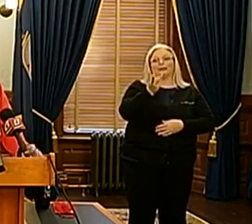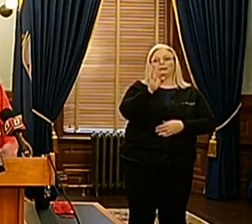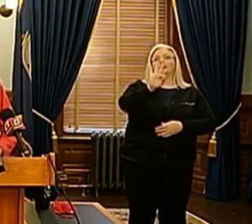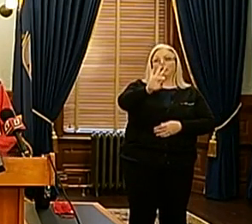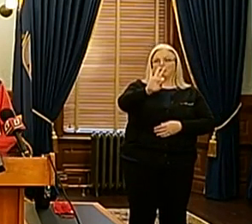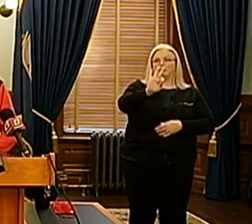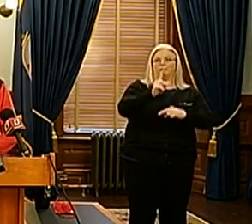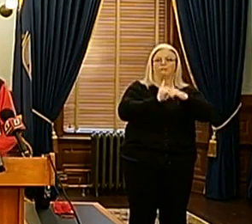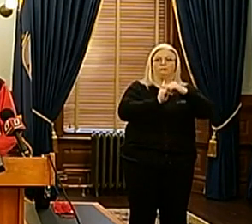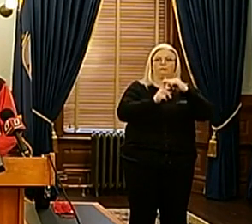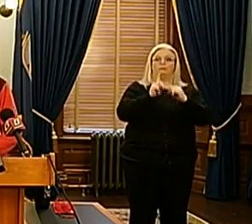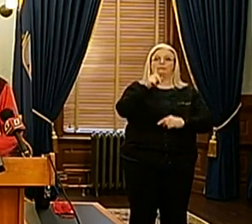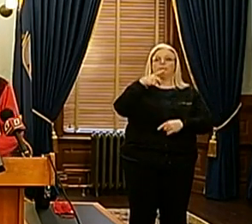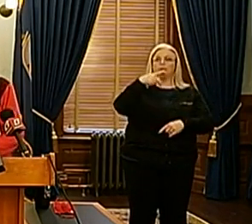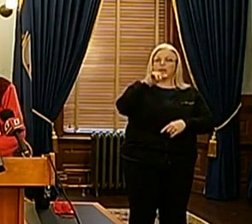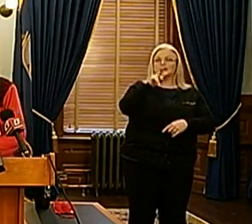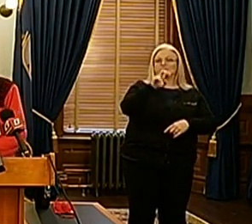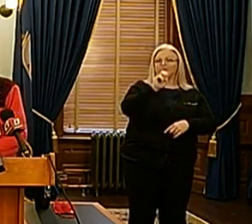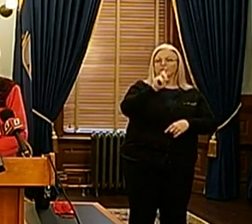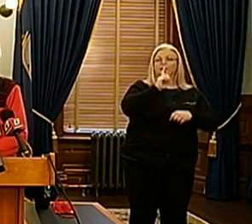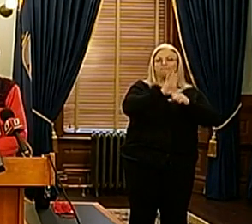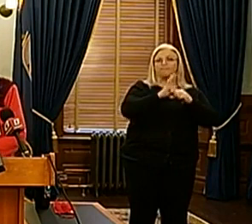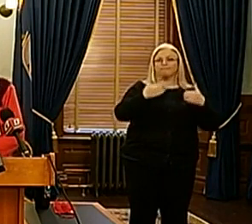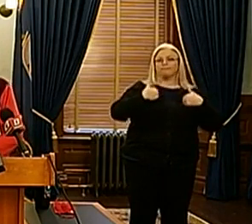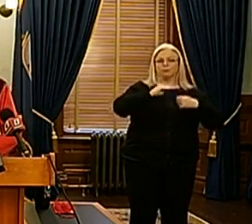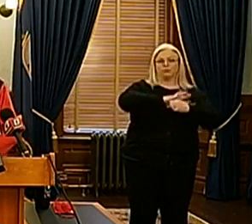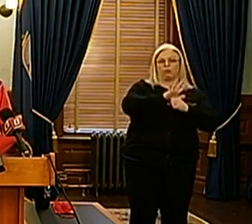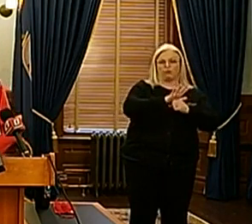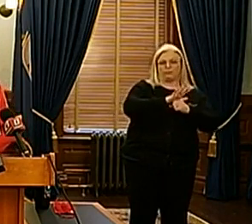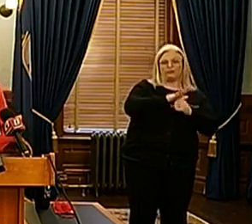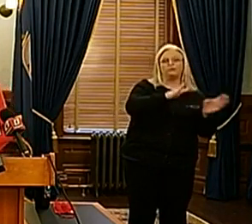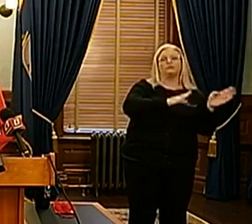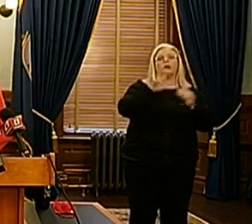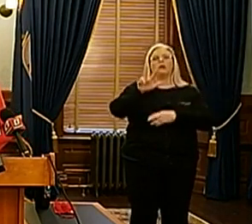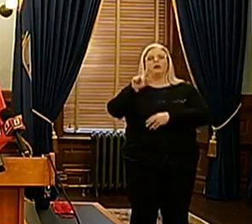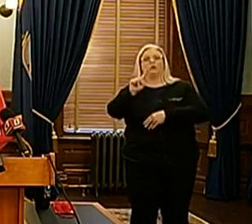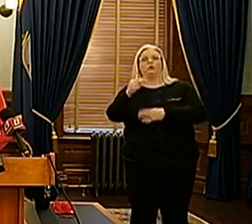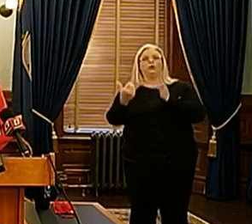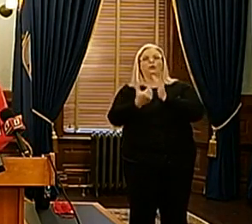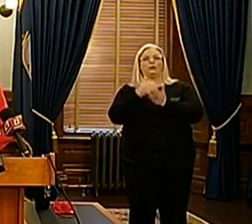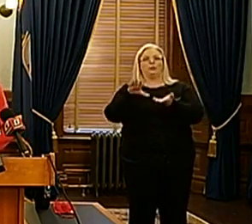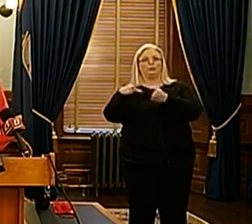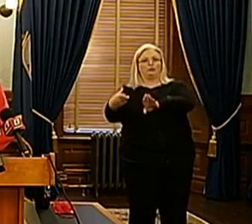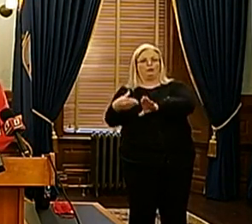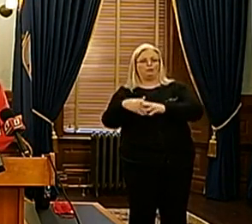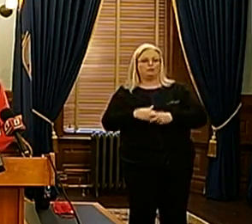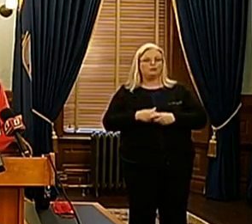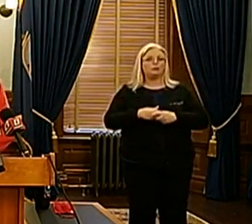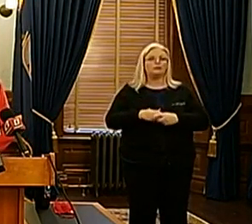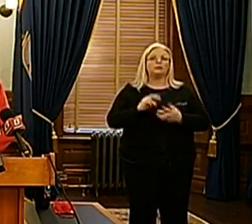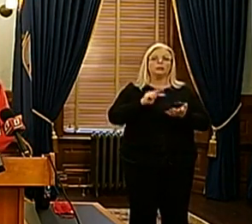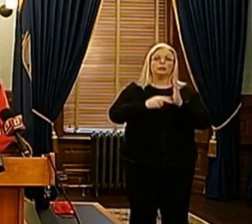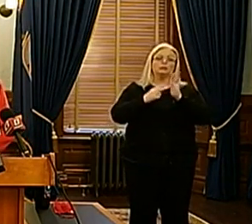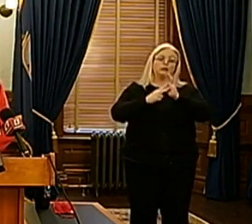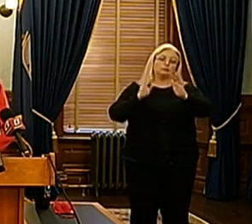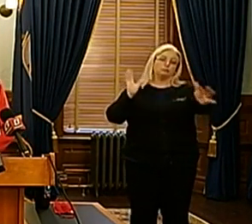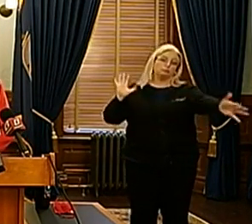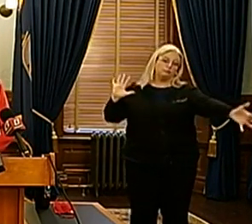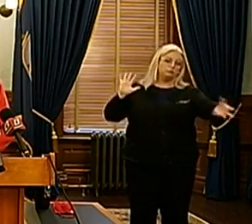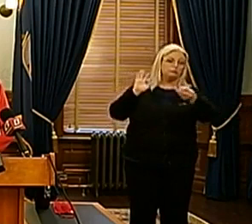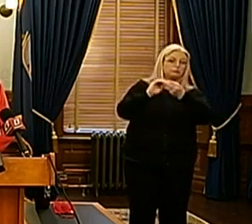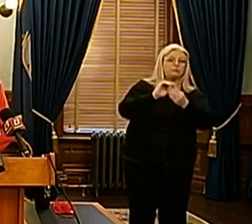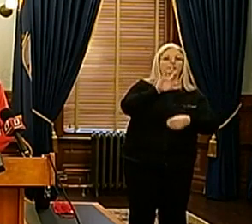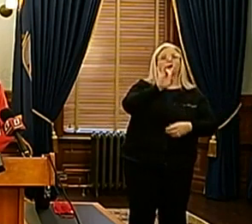3,369 positive COVID cases and 31 new deaths. This brings us to a total